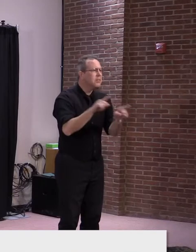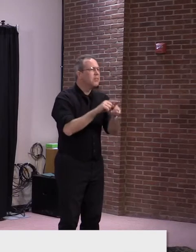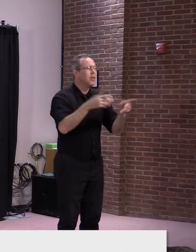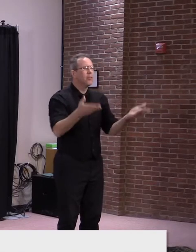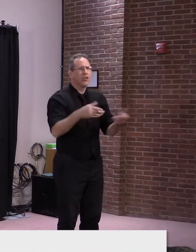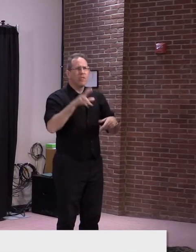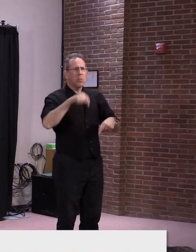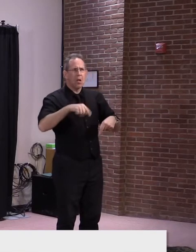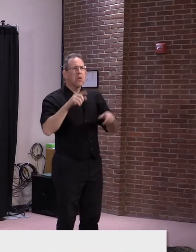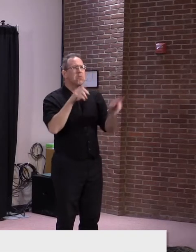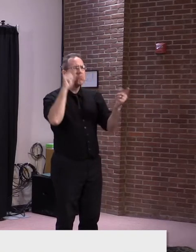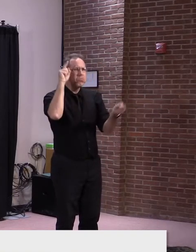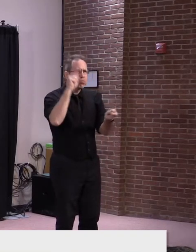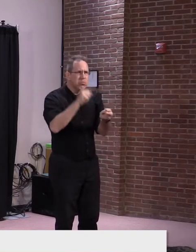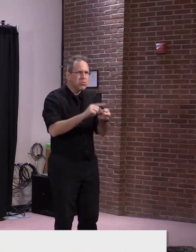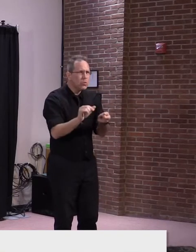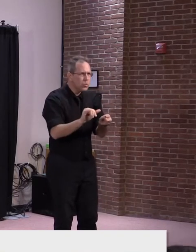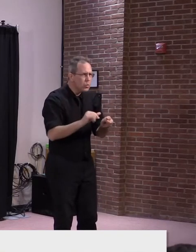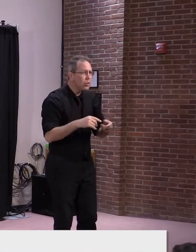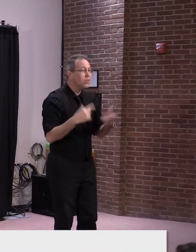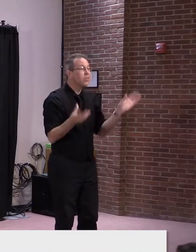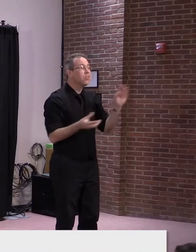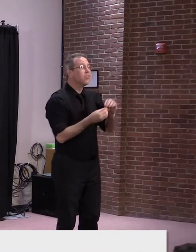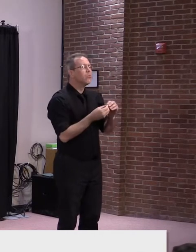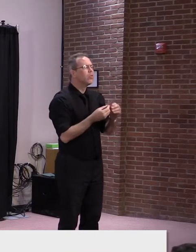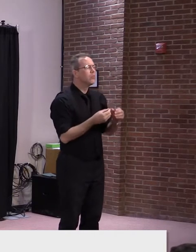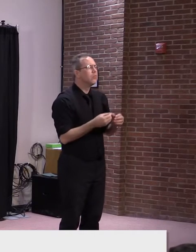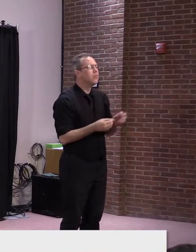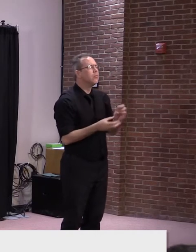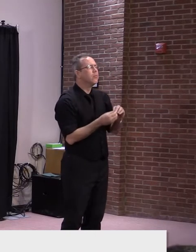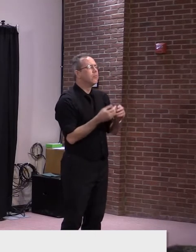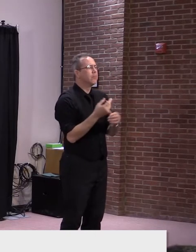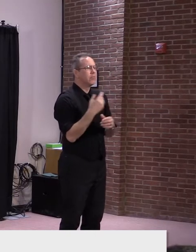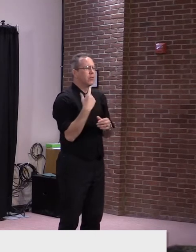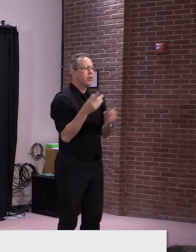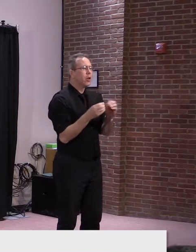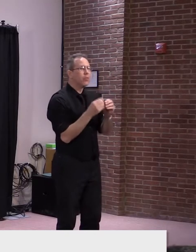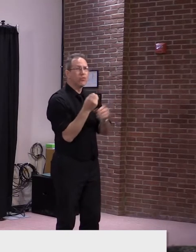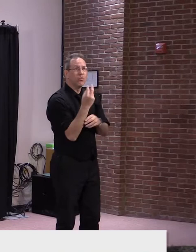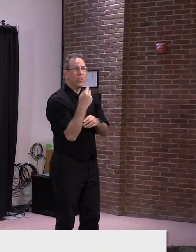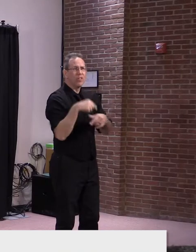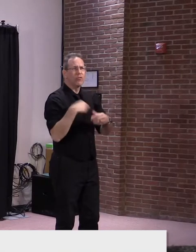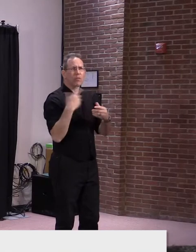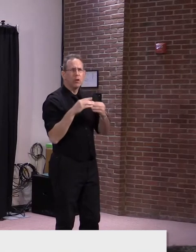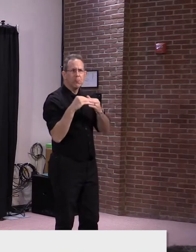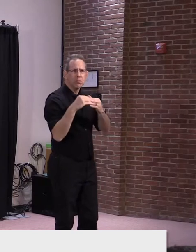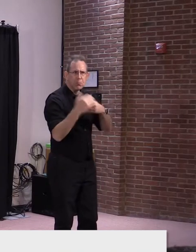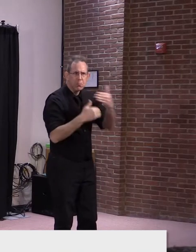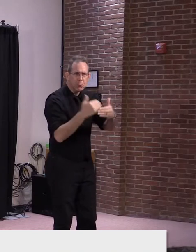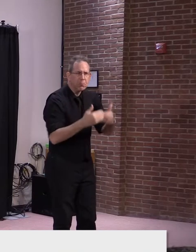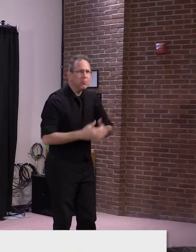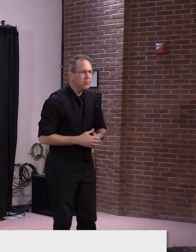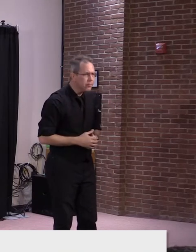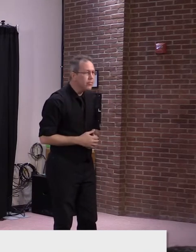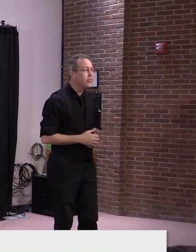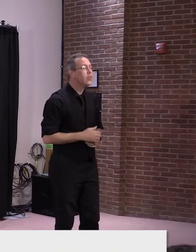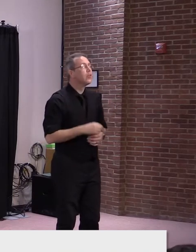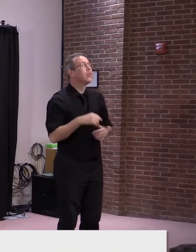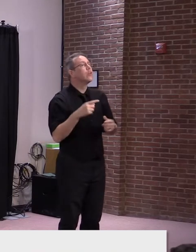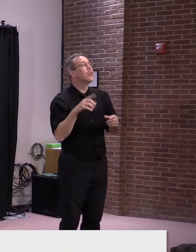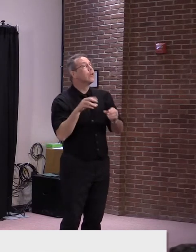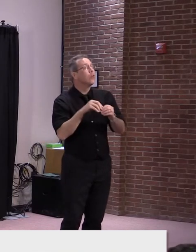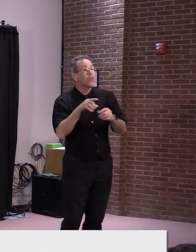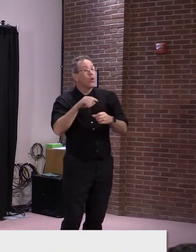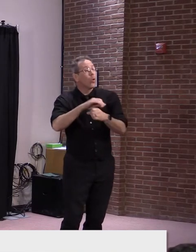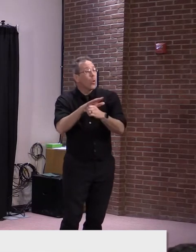today at 12, which includes both those admitted because of COVID and those who found out they have it after